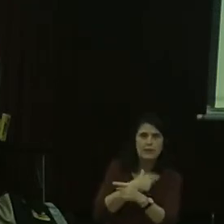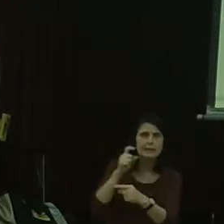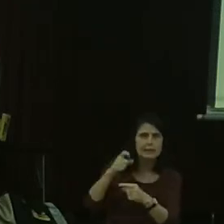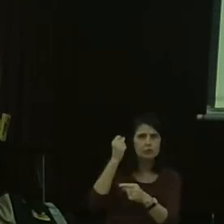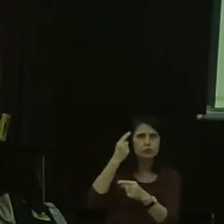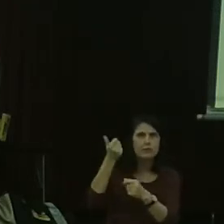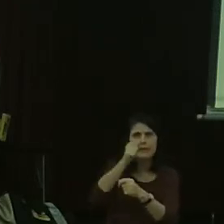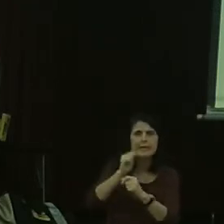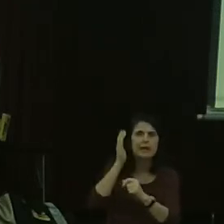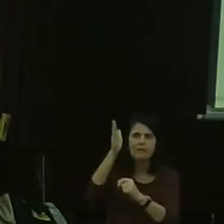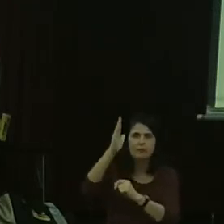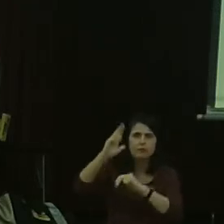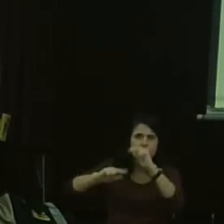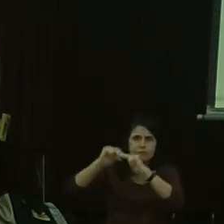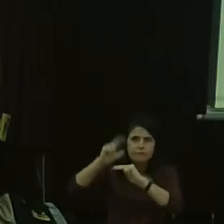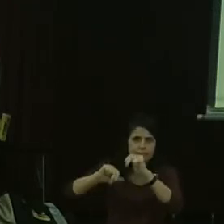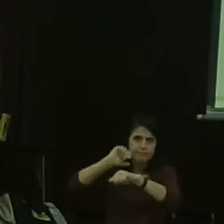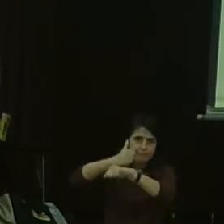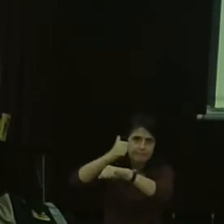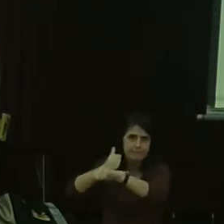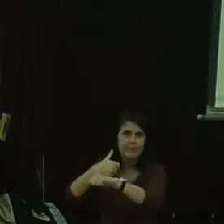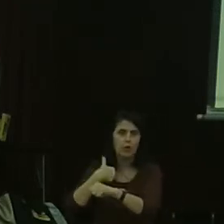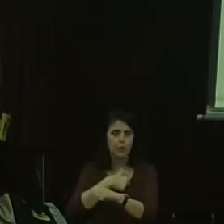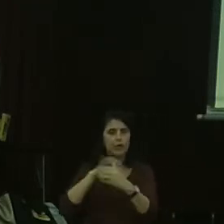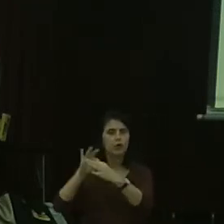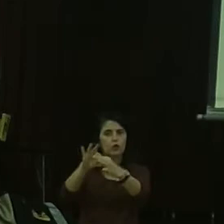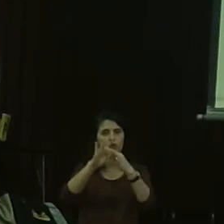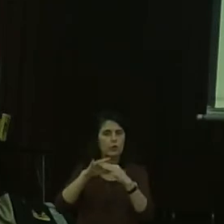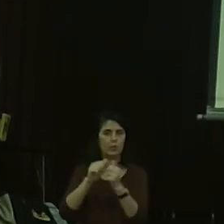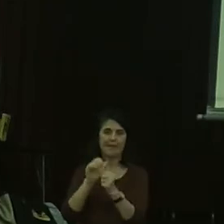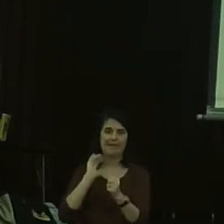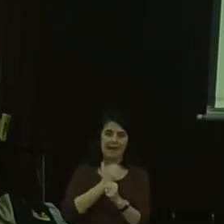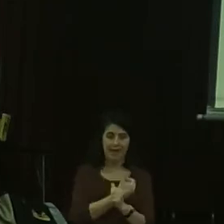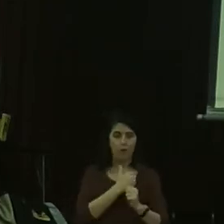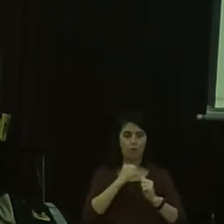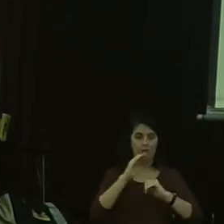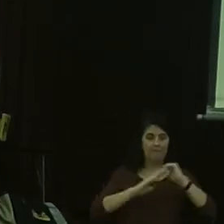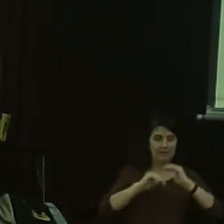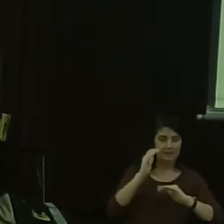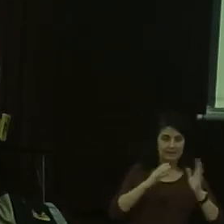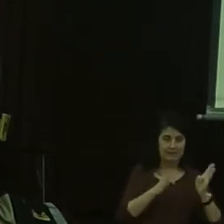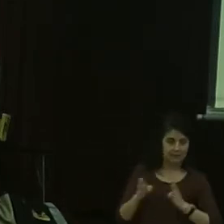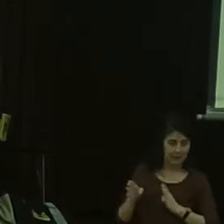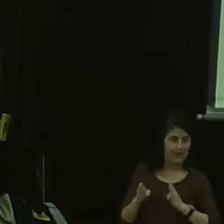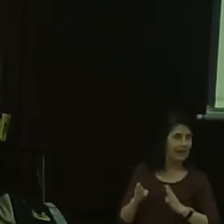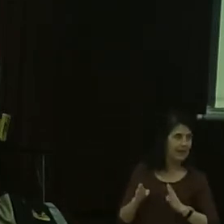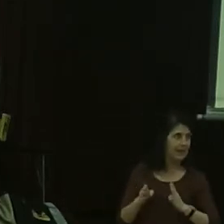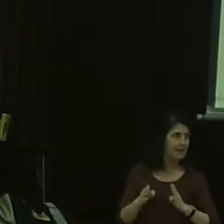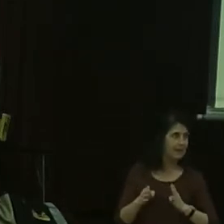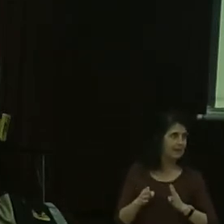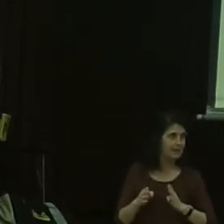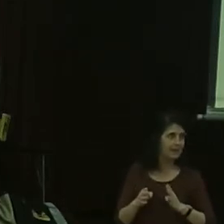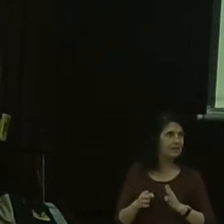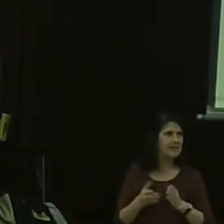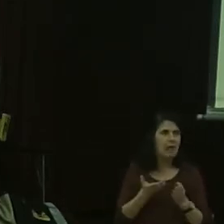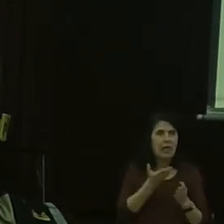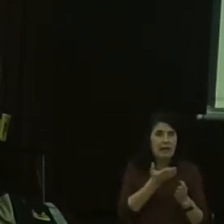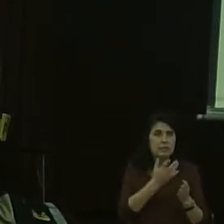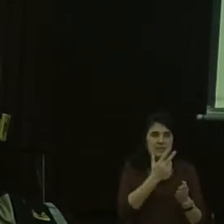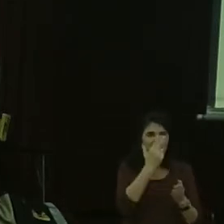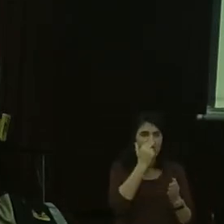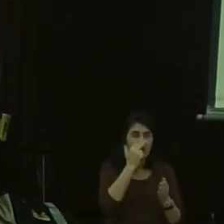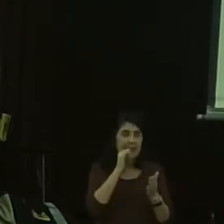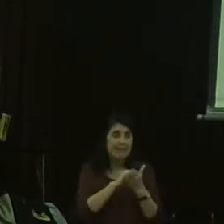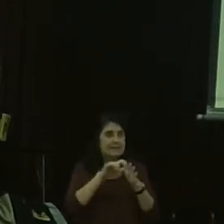renewal districts, and coordinating that with our facility plan. So there is going to be a joint effort. They're kind of simultaneously happening, so it's unique,